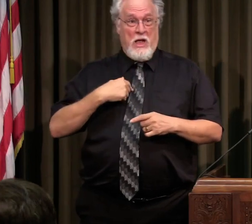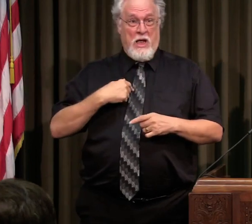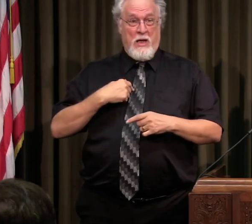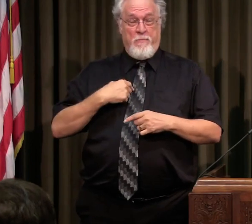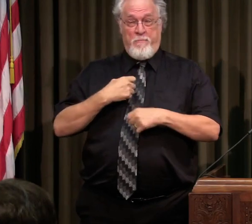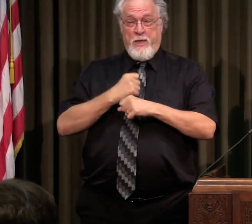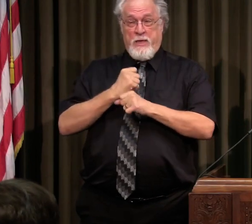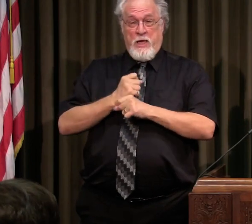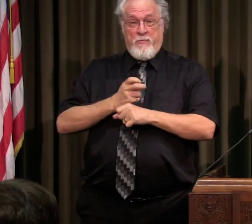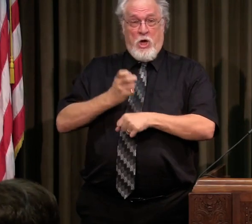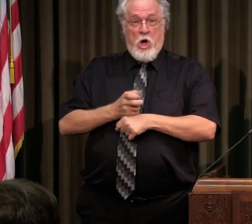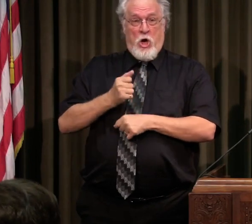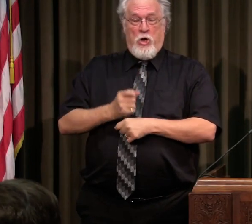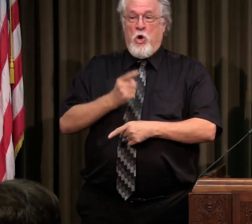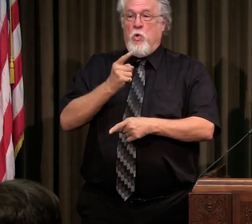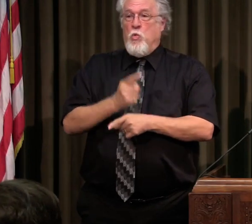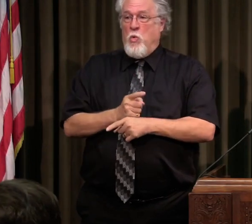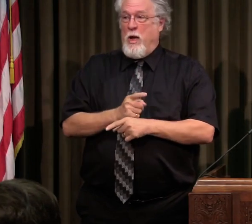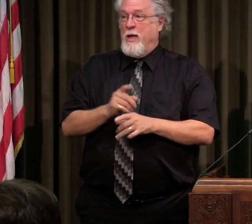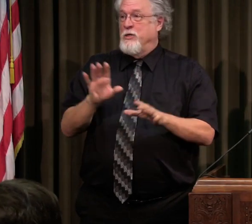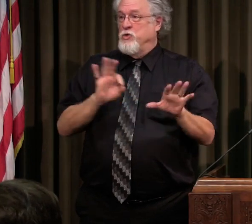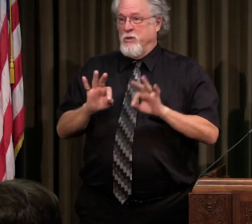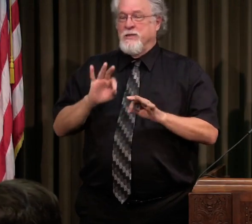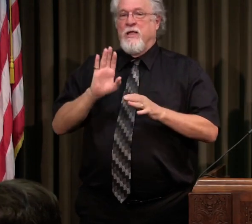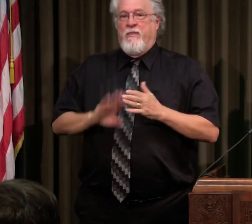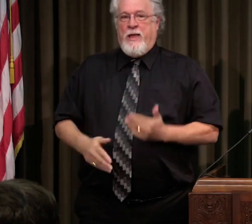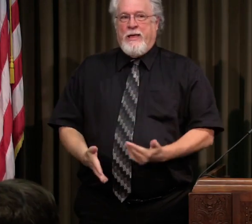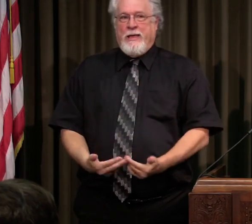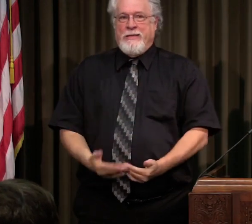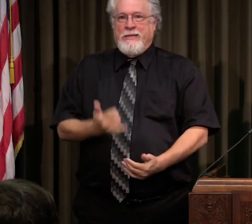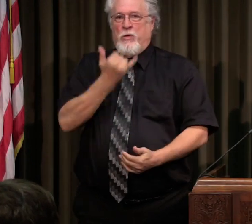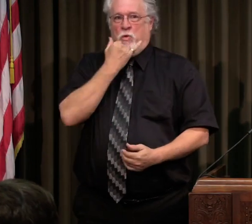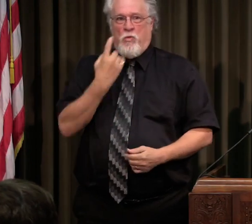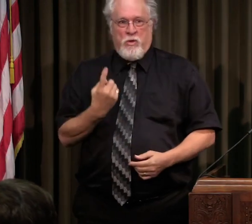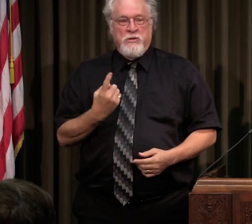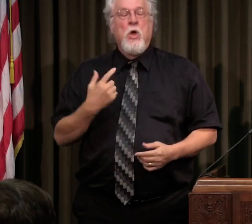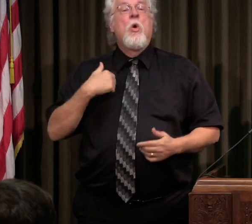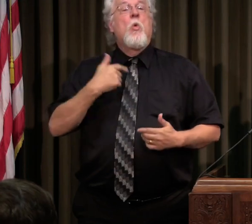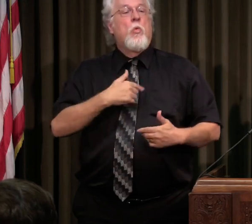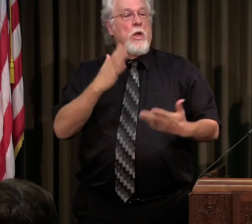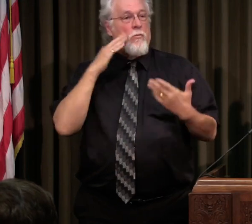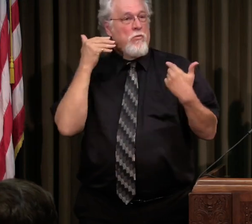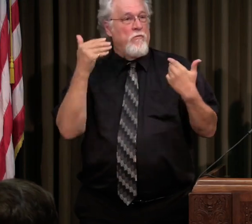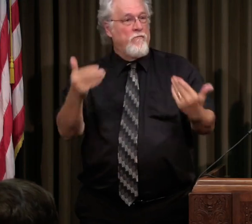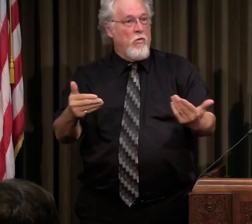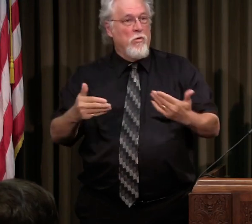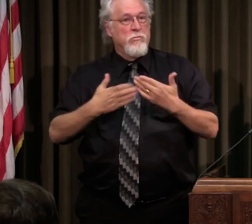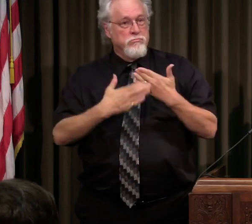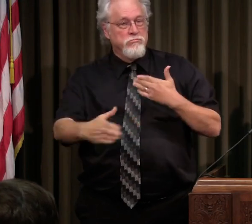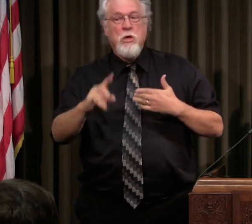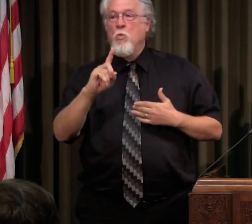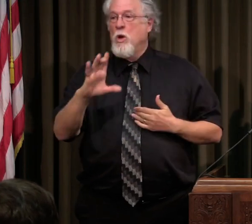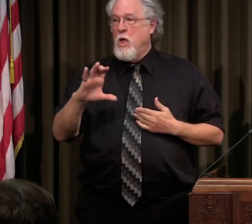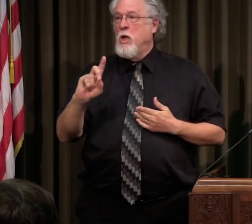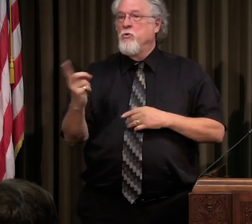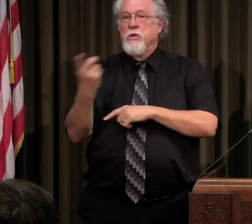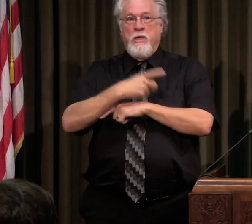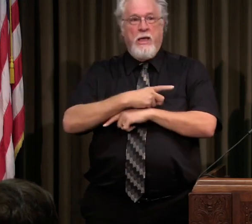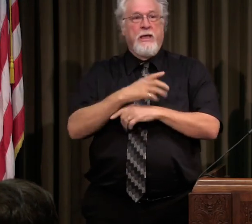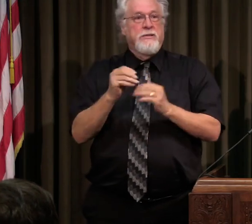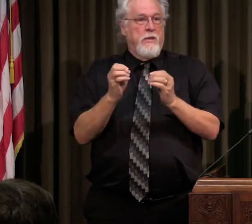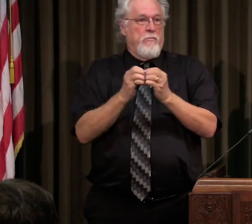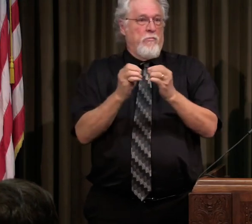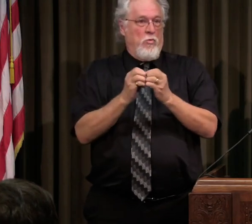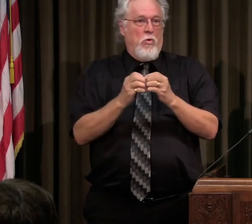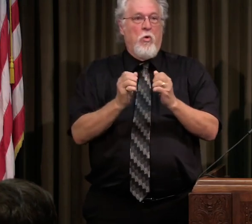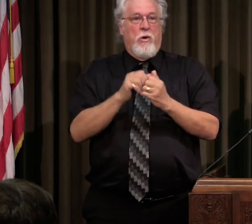right choices rather than the easier wrong ones. And we're going to move forward over the next 100 days and clearly beyond that with